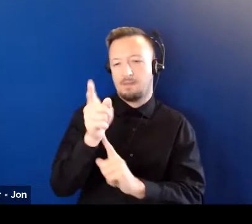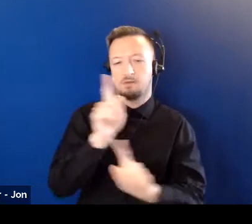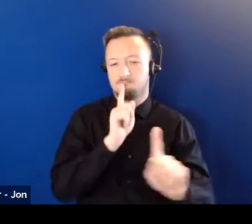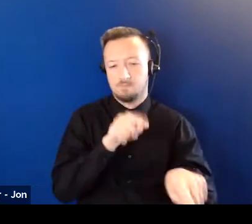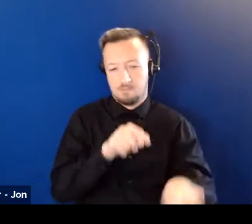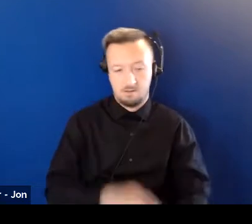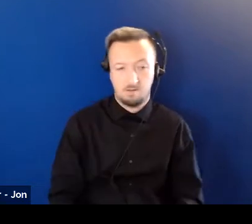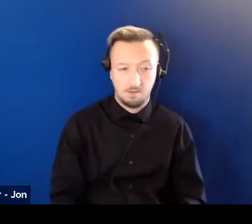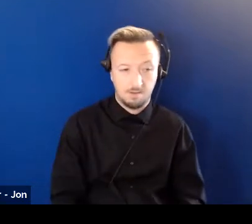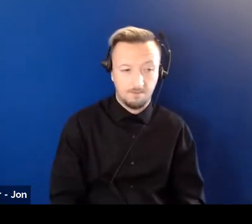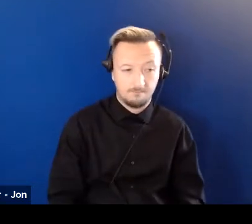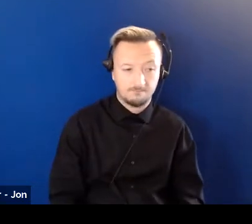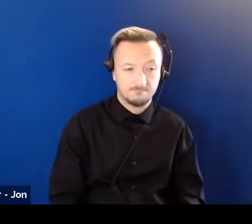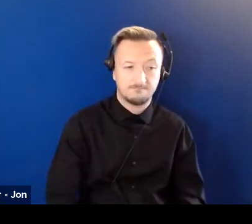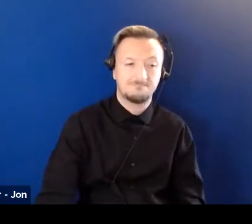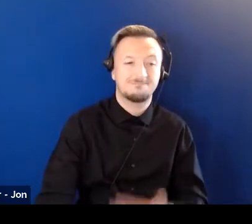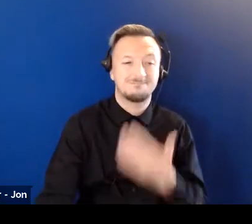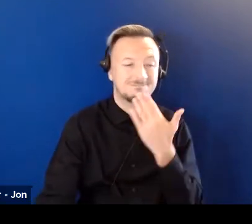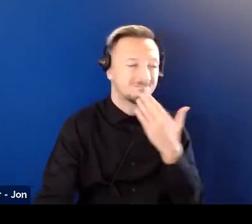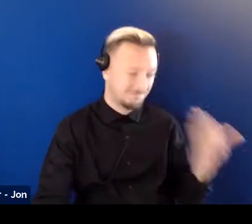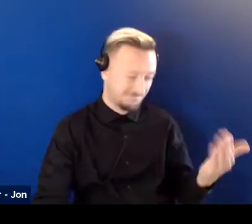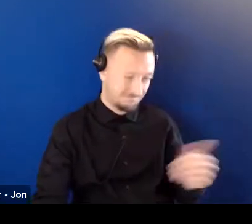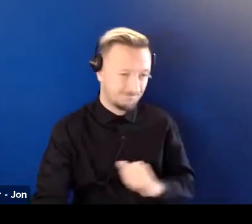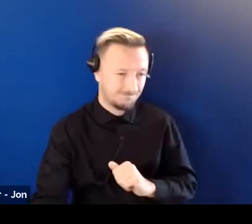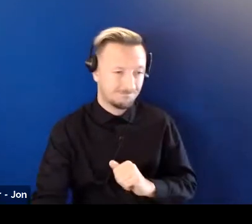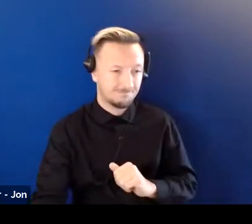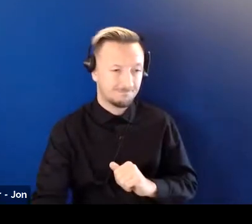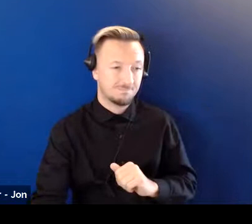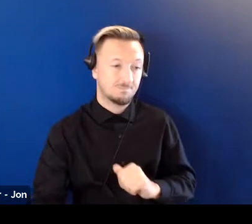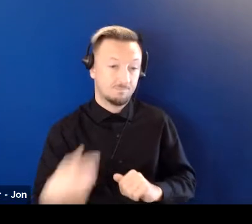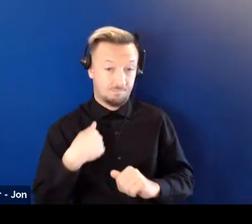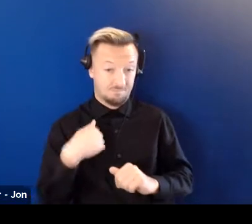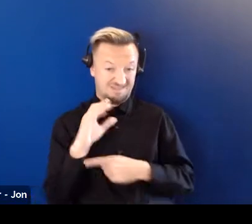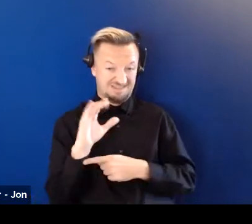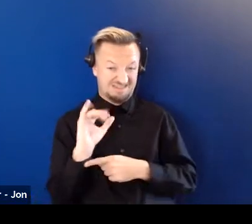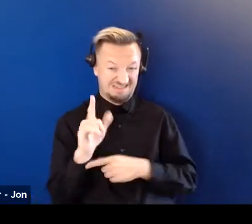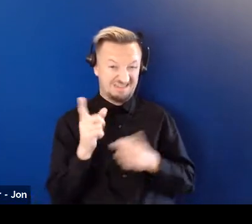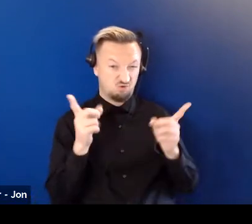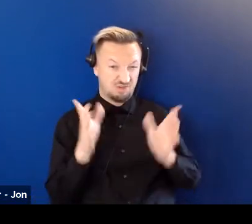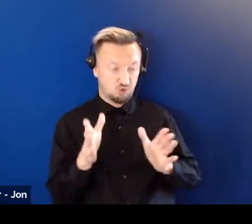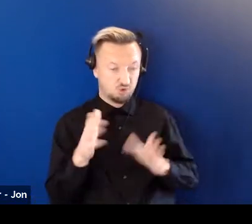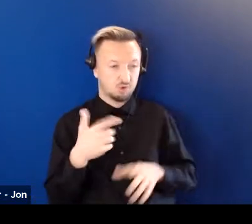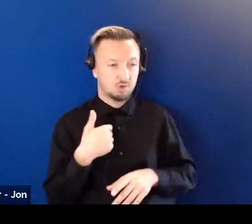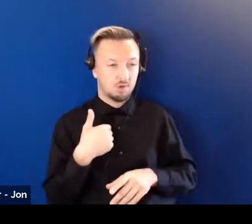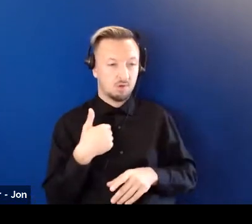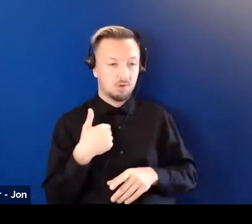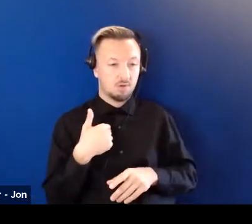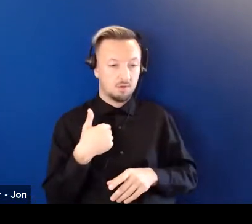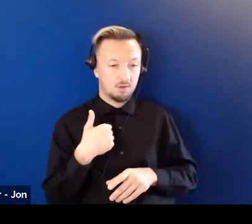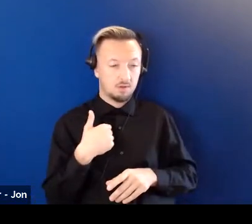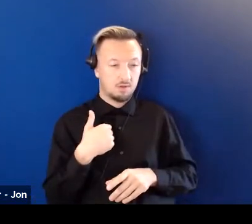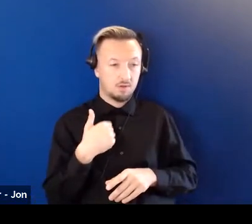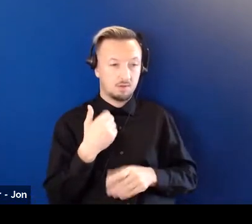question. Thanks, Peter. For me, as a Center for Independent Living Director, a lot of the calls that I saw that were